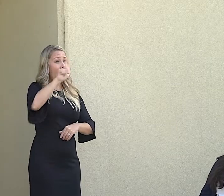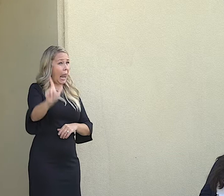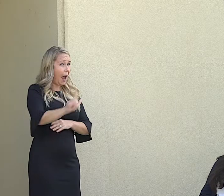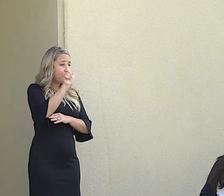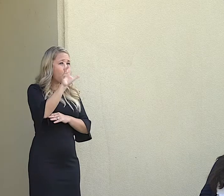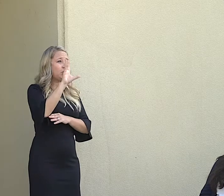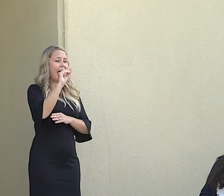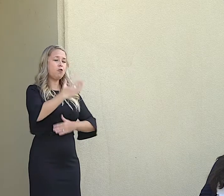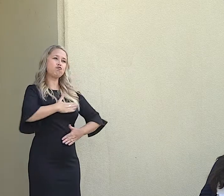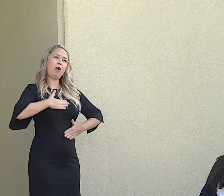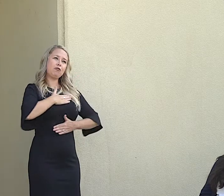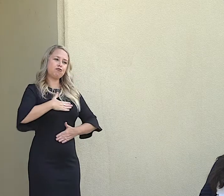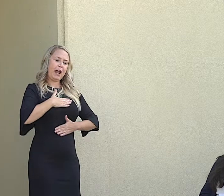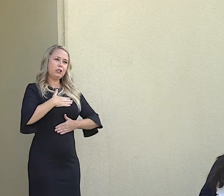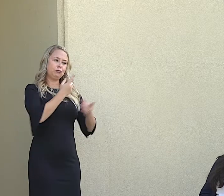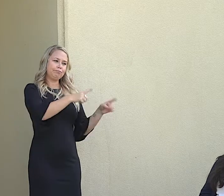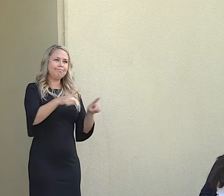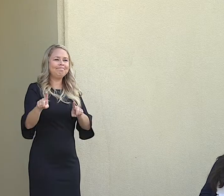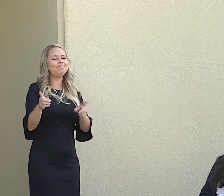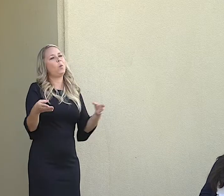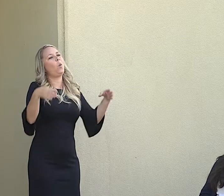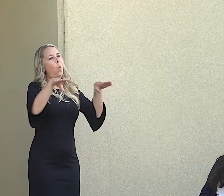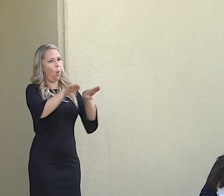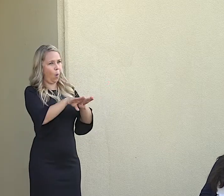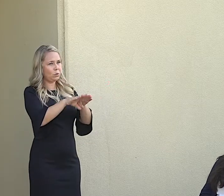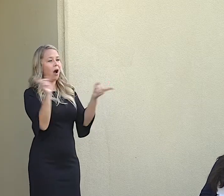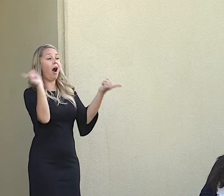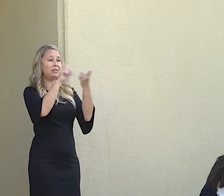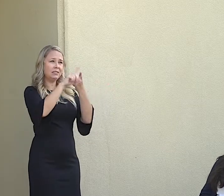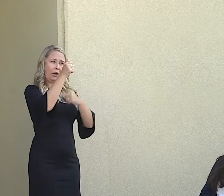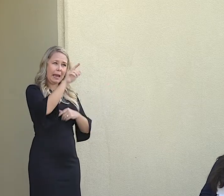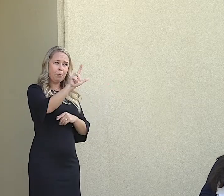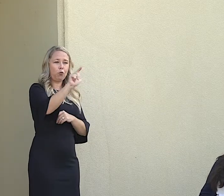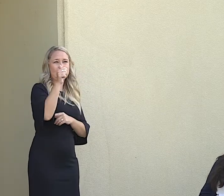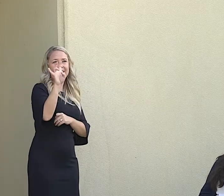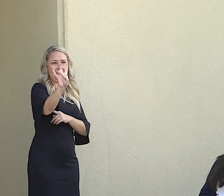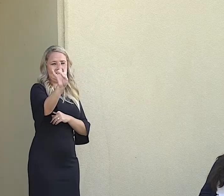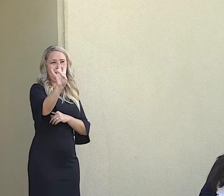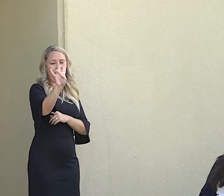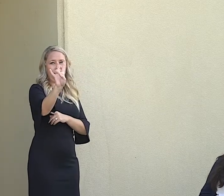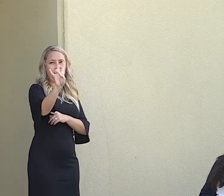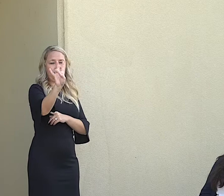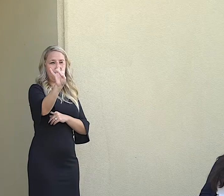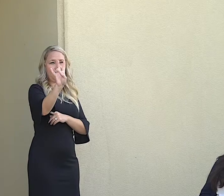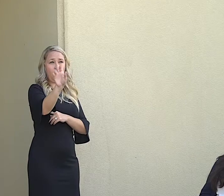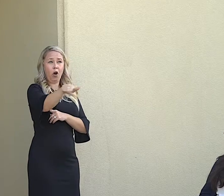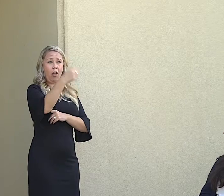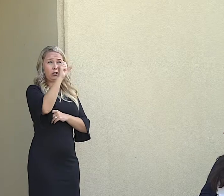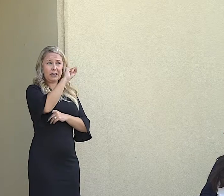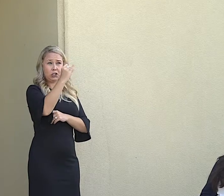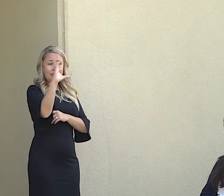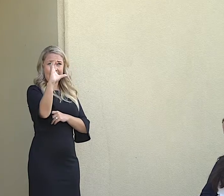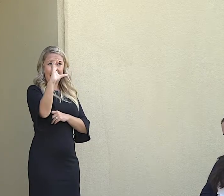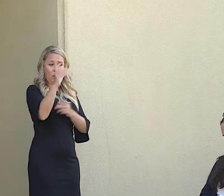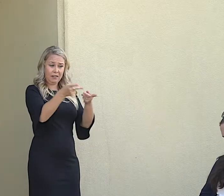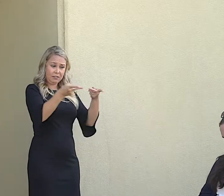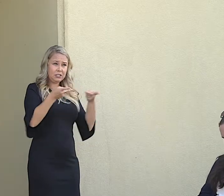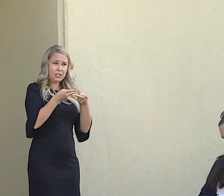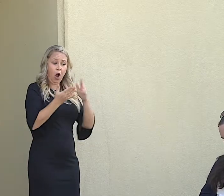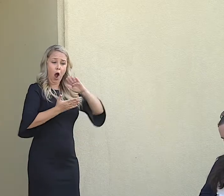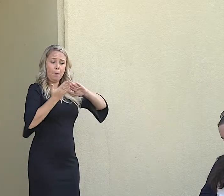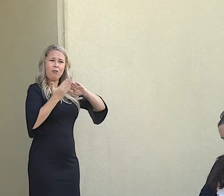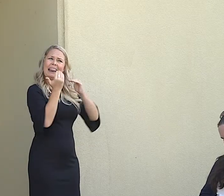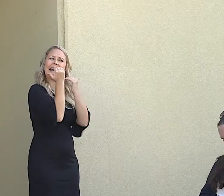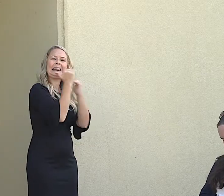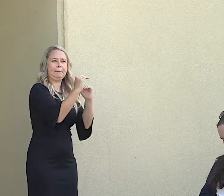recreational program and facilities will remain closed through April 17th. All other St. John County facilities operating